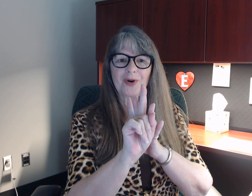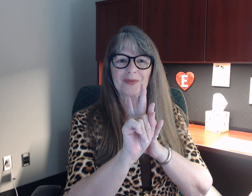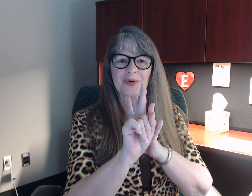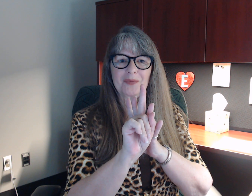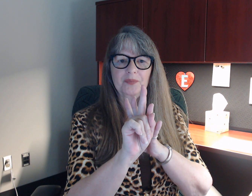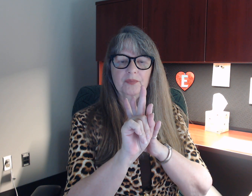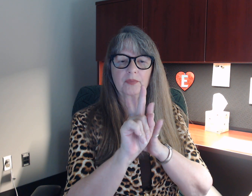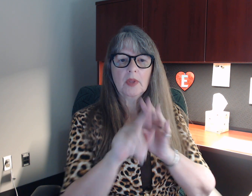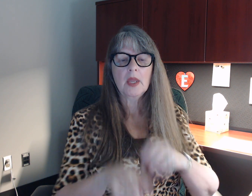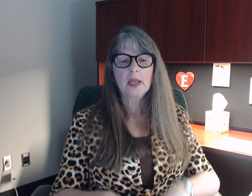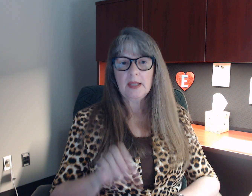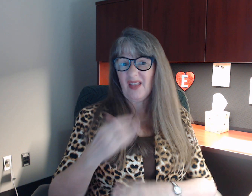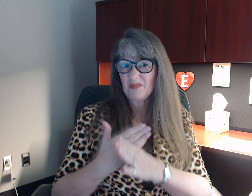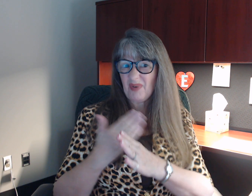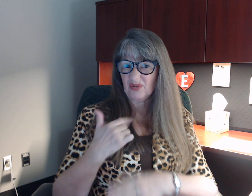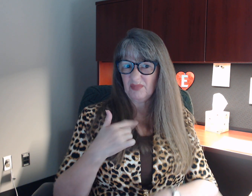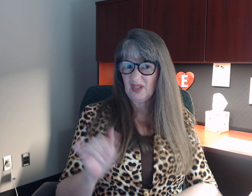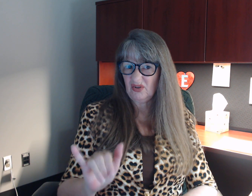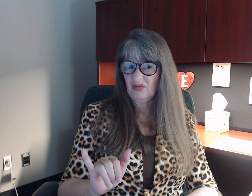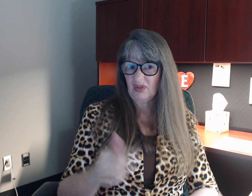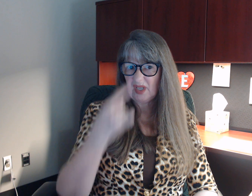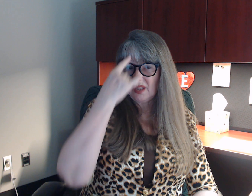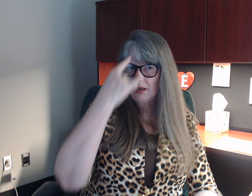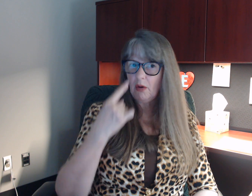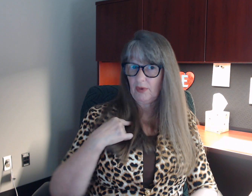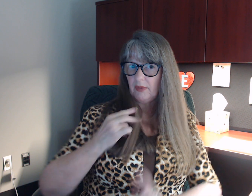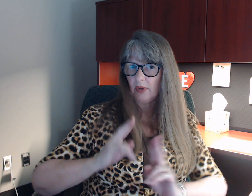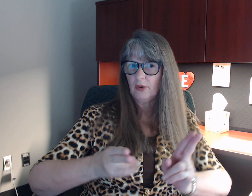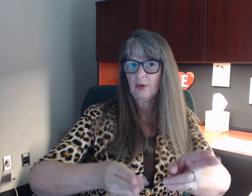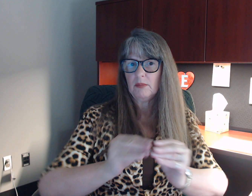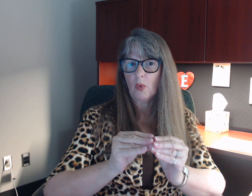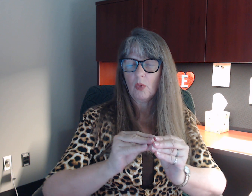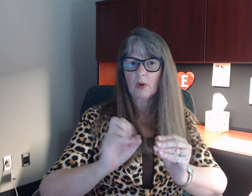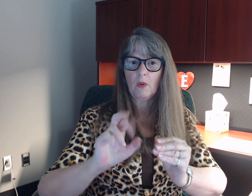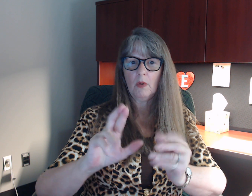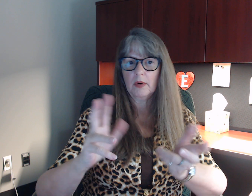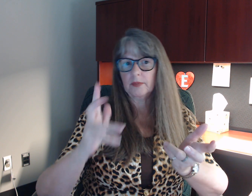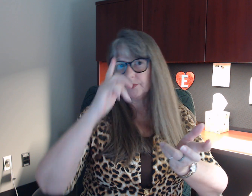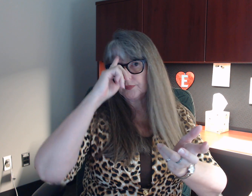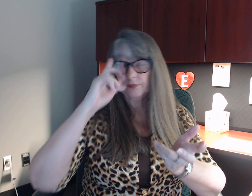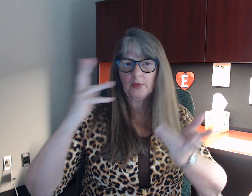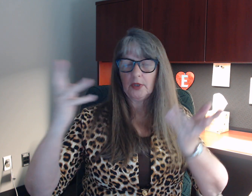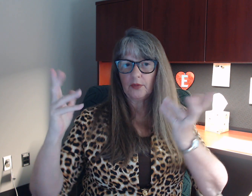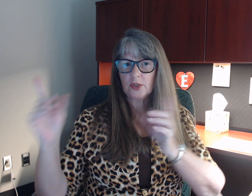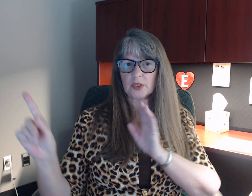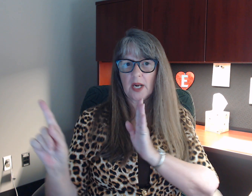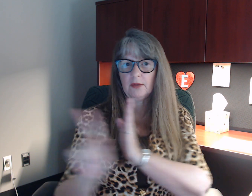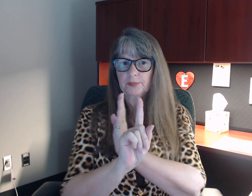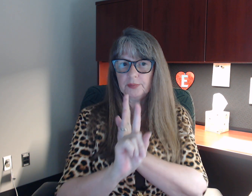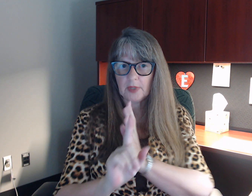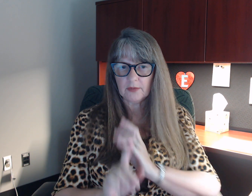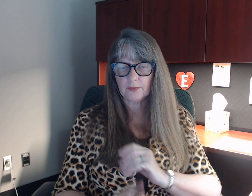you. Yeah, that bothers me too, because I think, oh, they're in a hurry more, or, they just kind of cut in front of